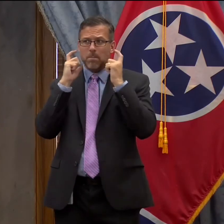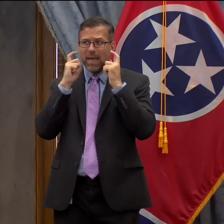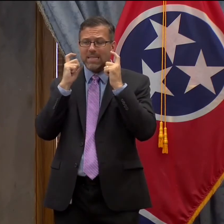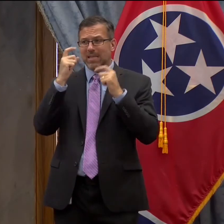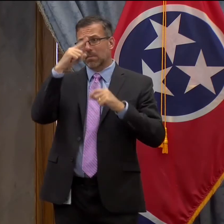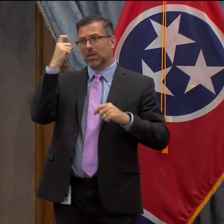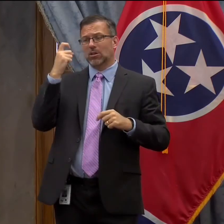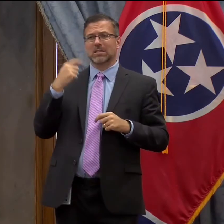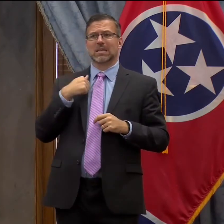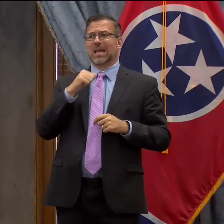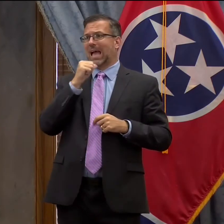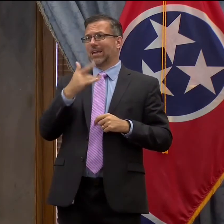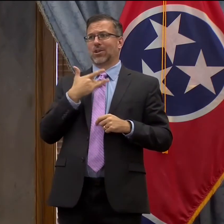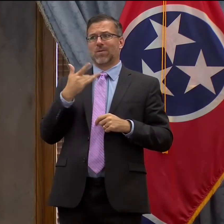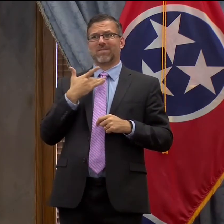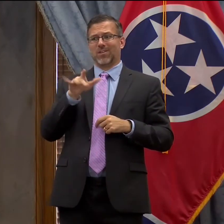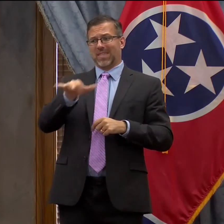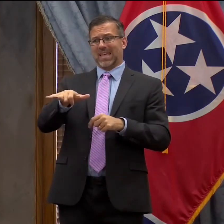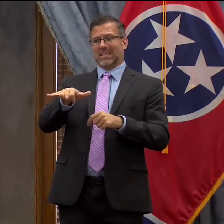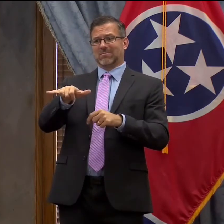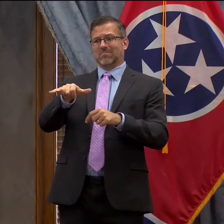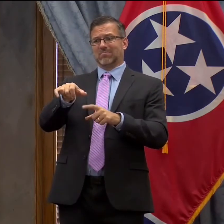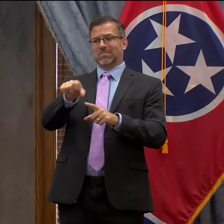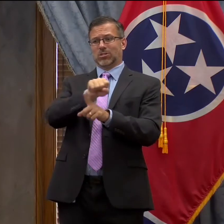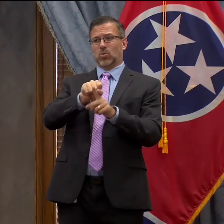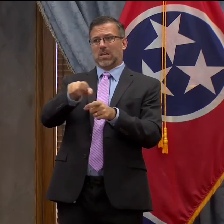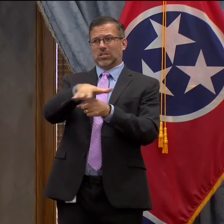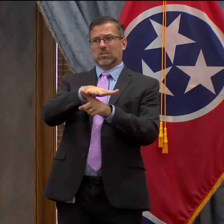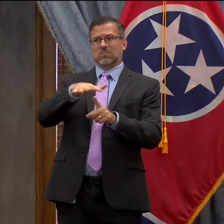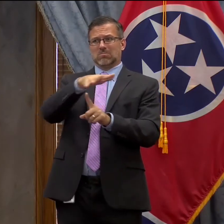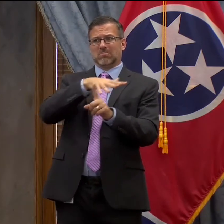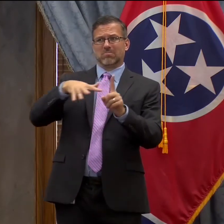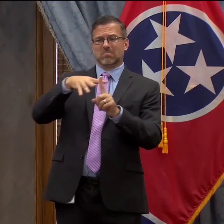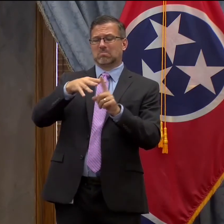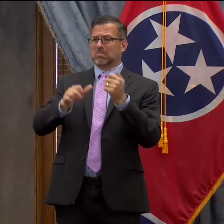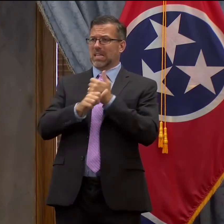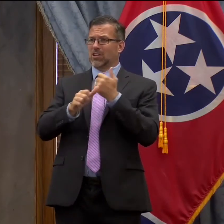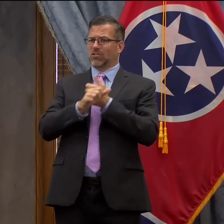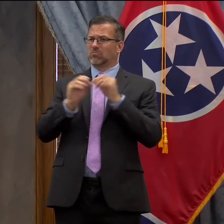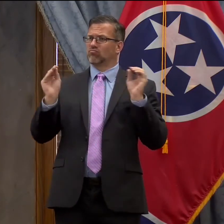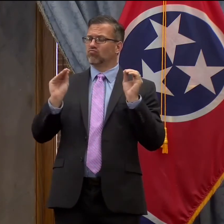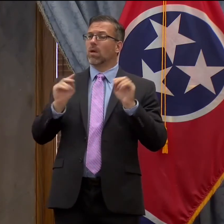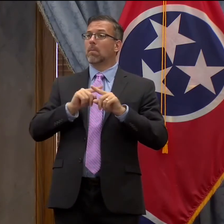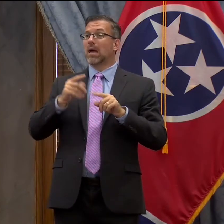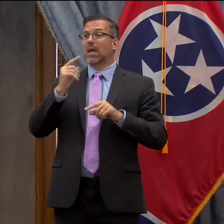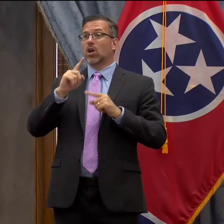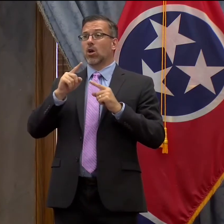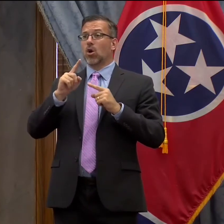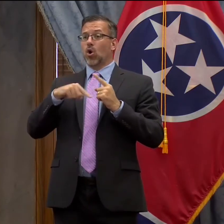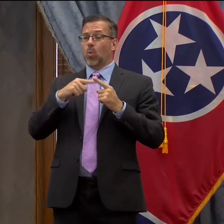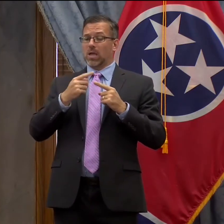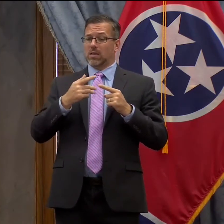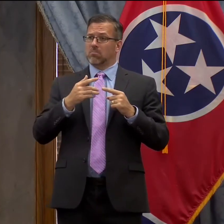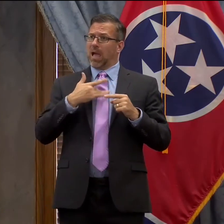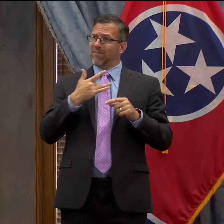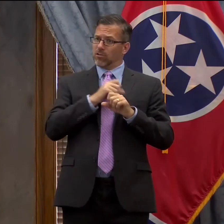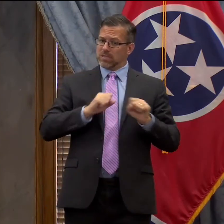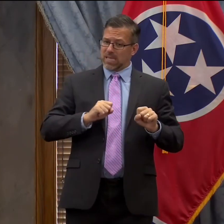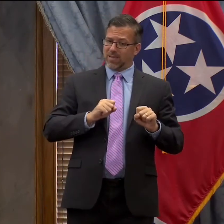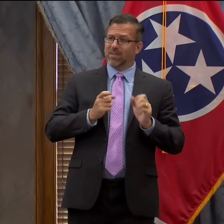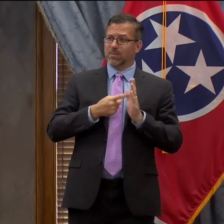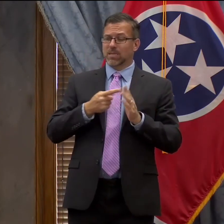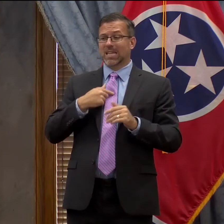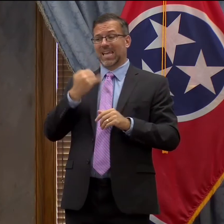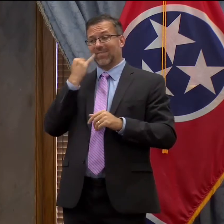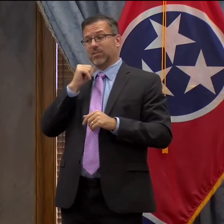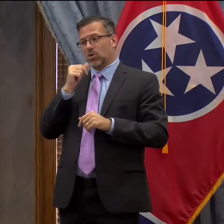don't feel that I'm at risk in that situation. But I feel safe, and when I don't, I wear a mask. And